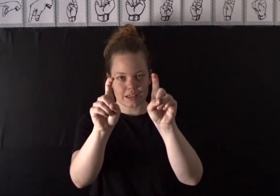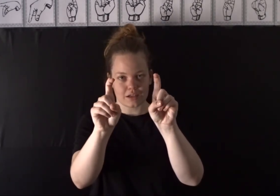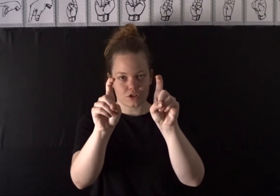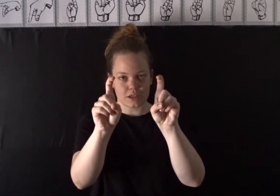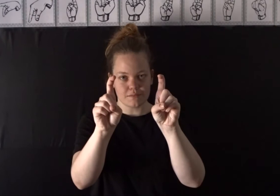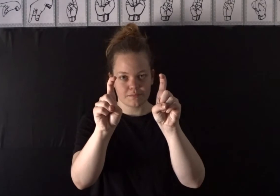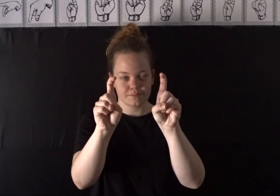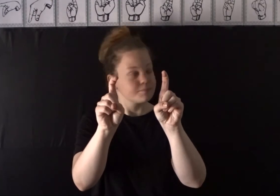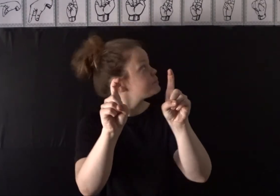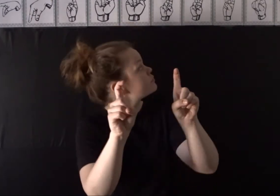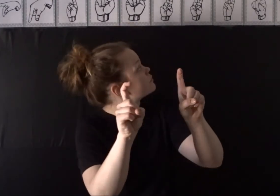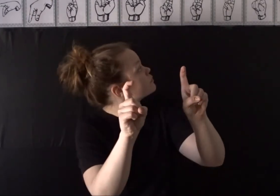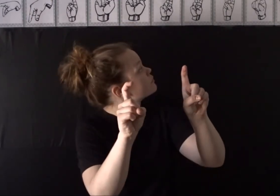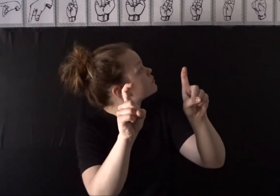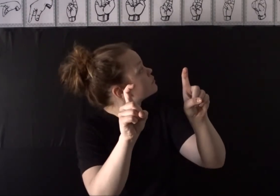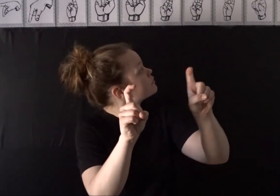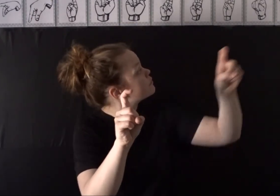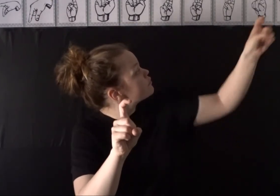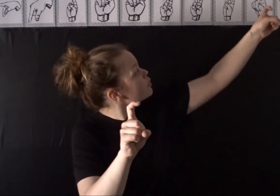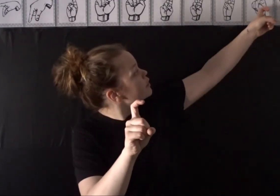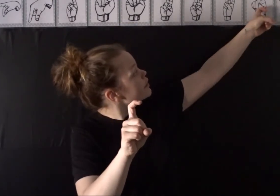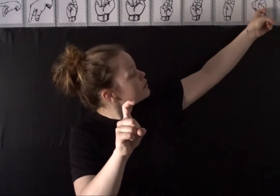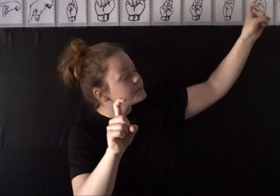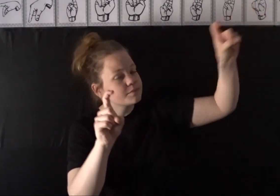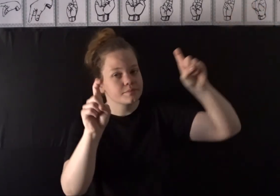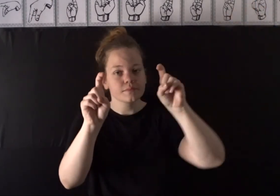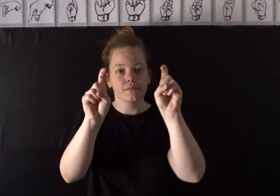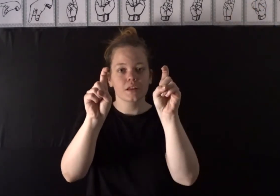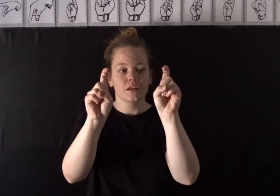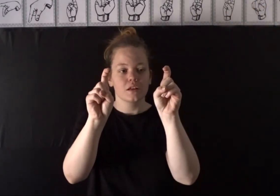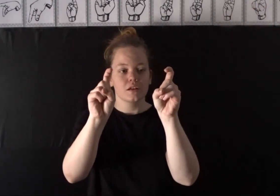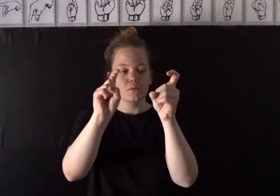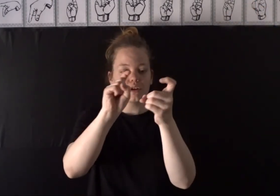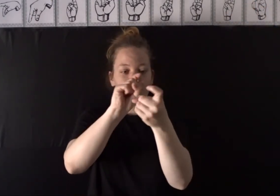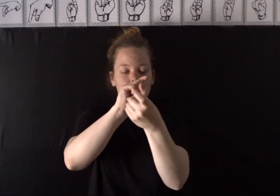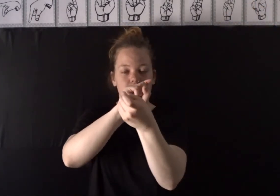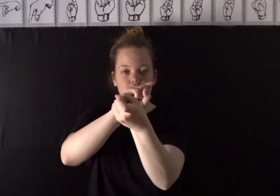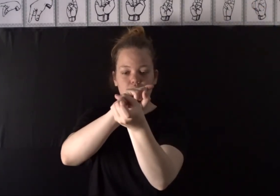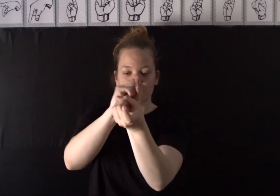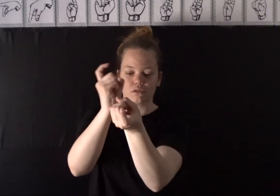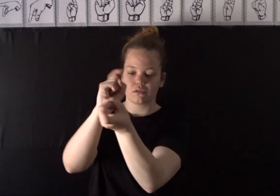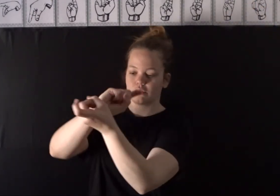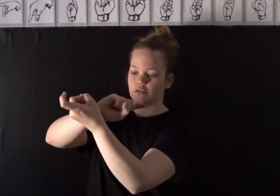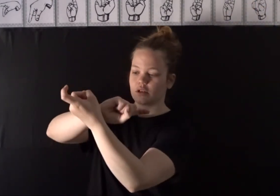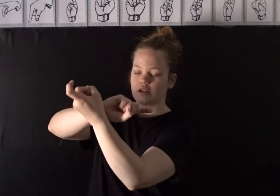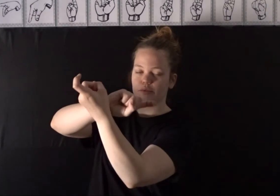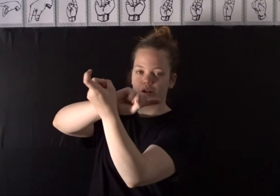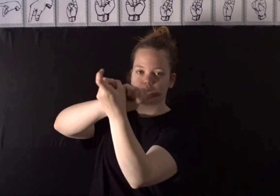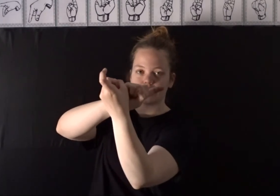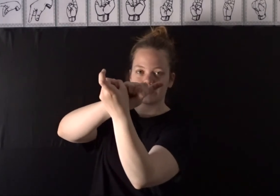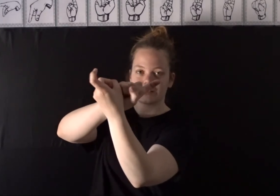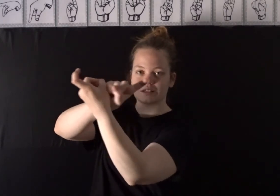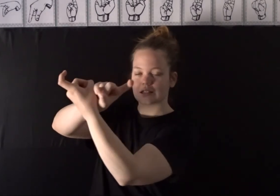hand shape from right there. We are going to kind of put our wrists